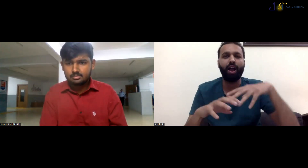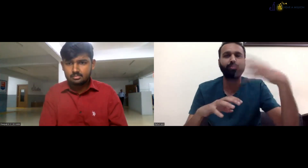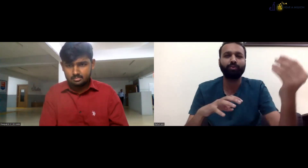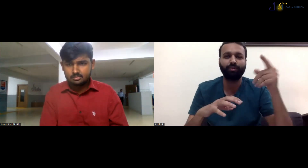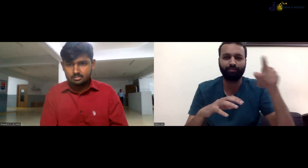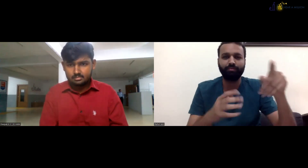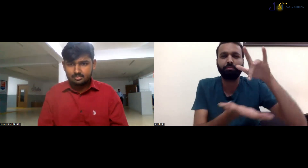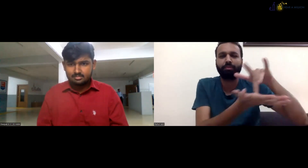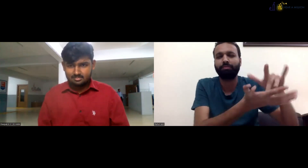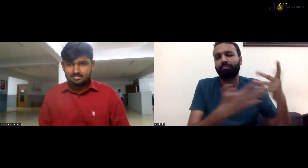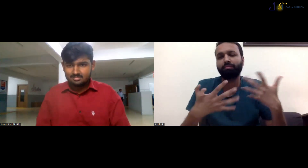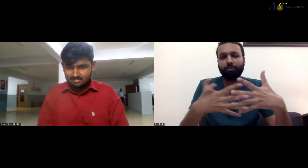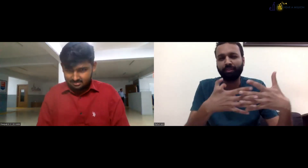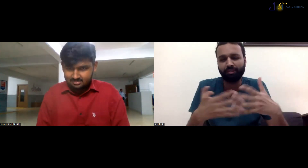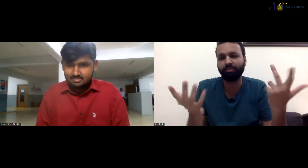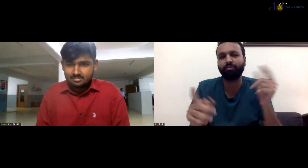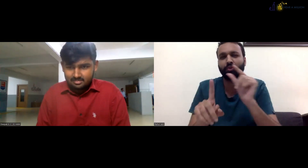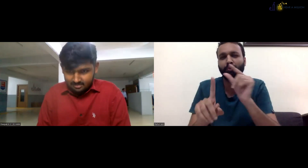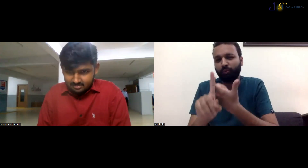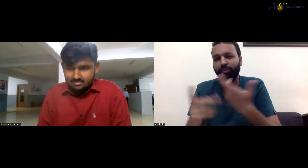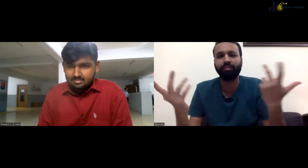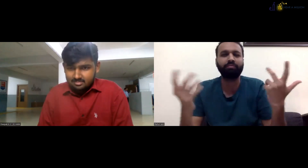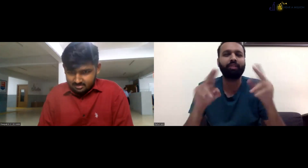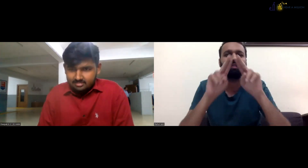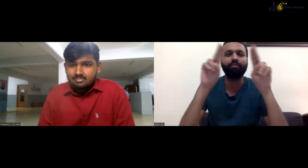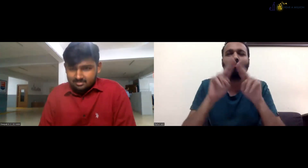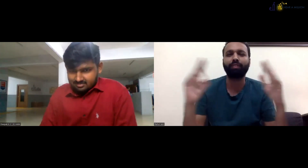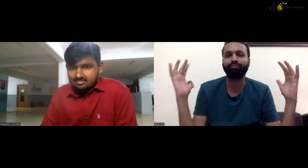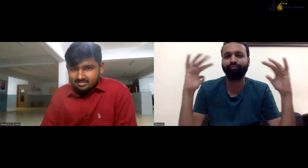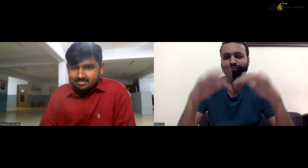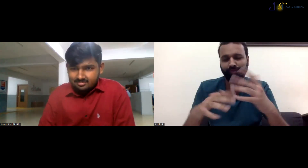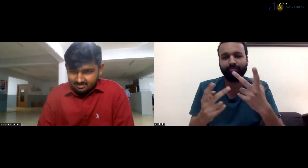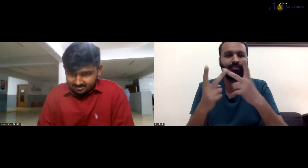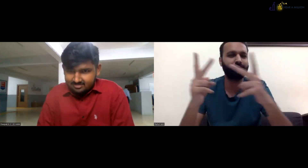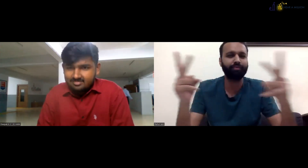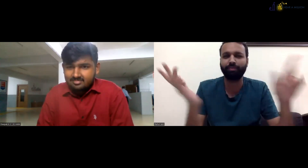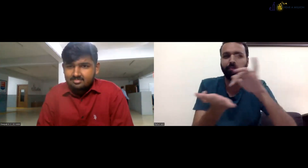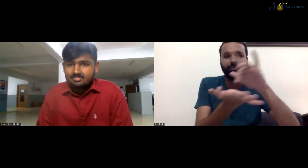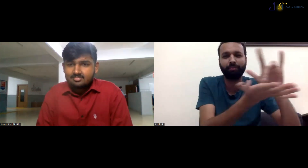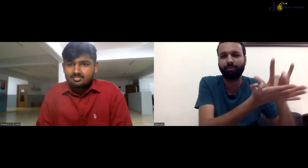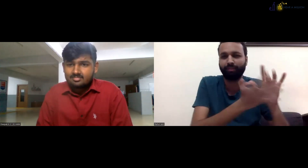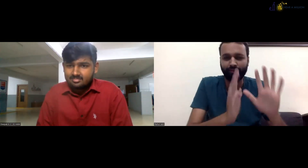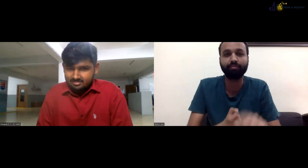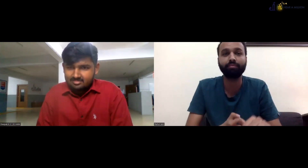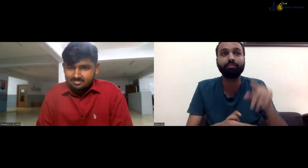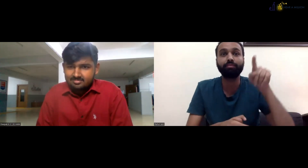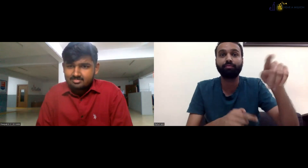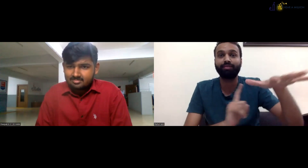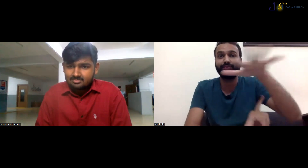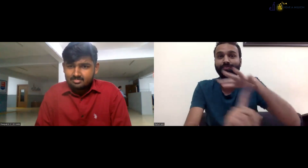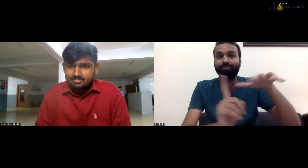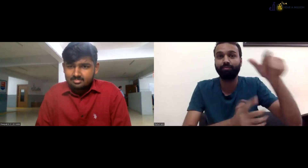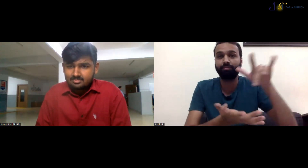All right, that's great. So I have been to US, to the UK, to international events where